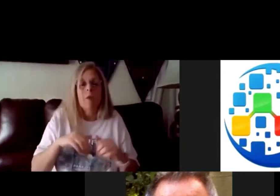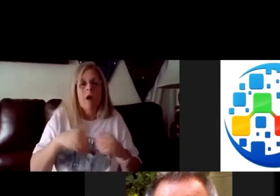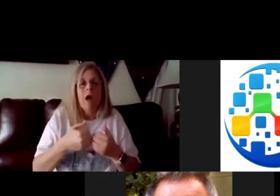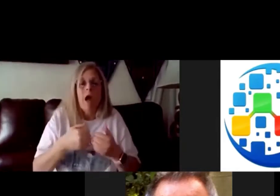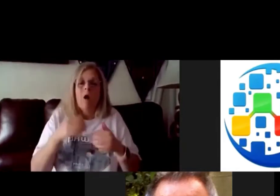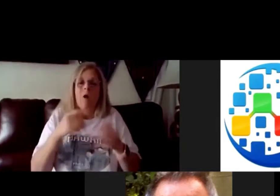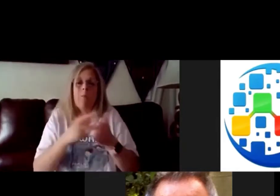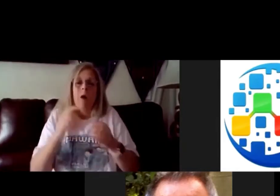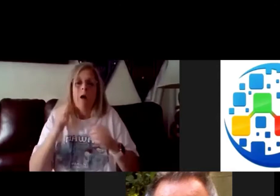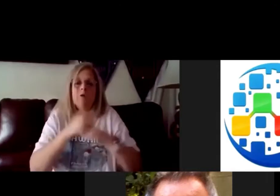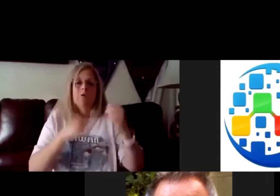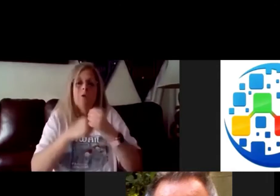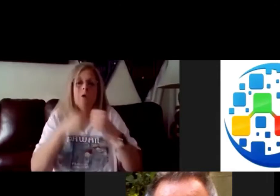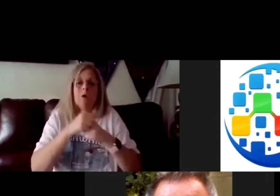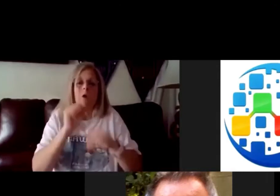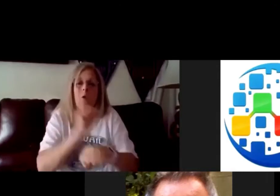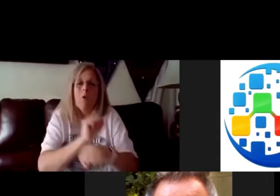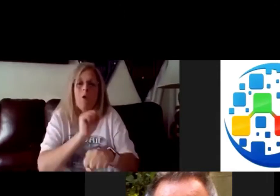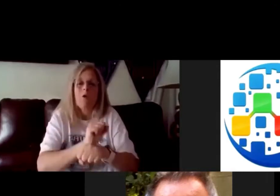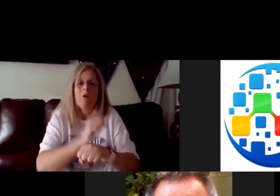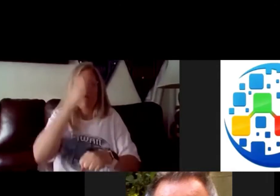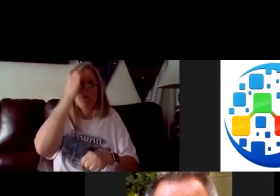of Onpassive work?